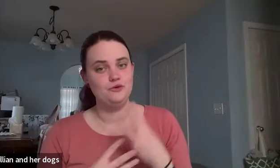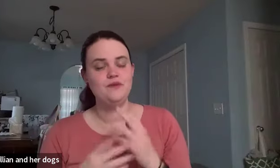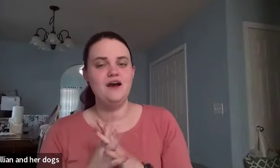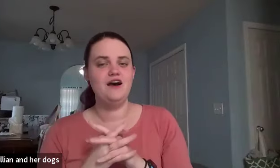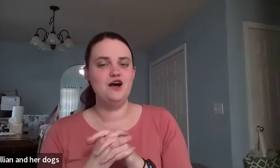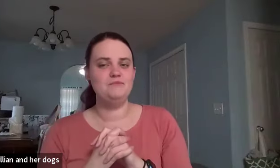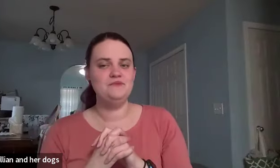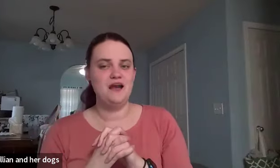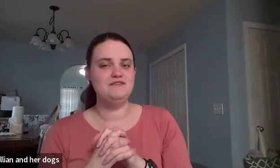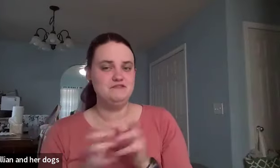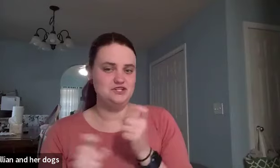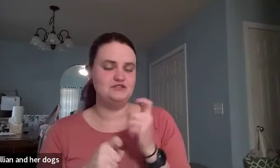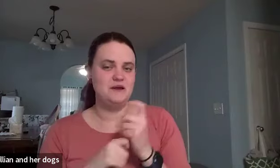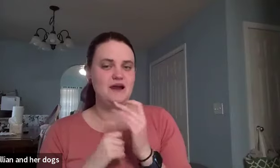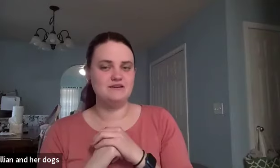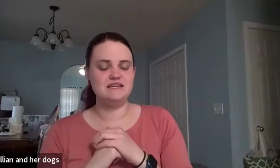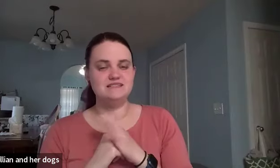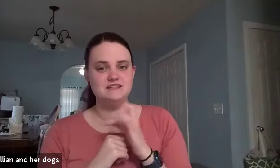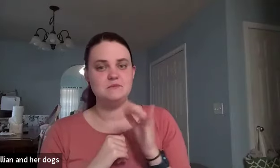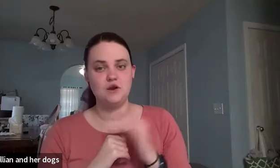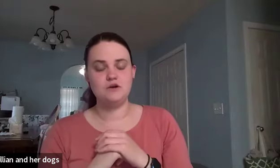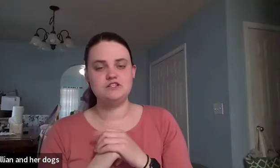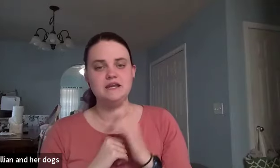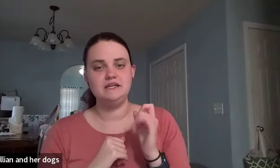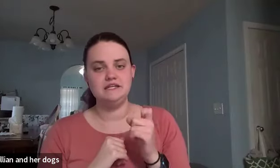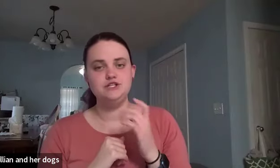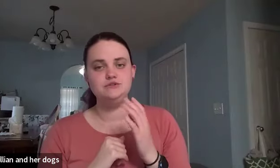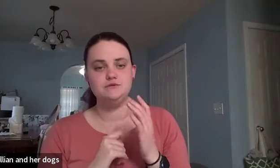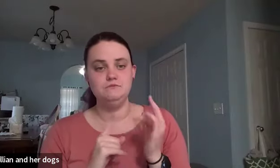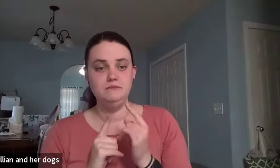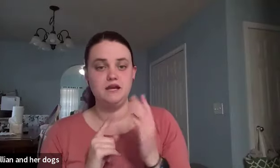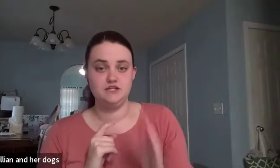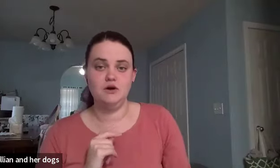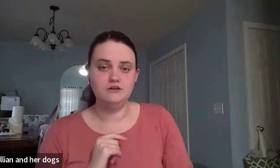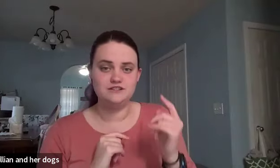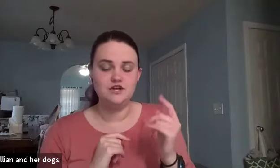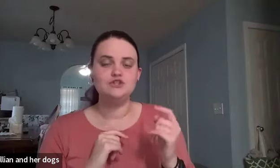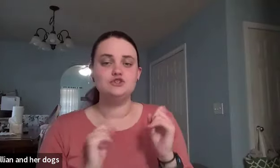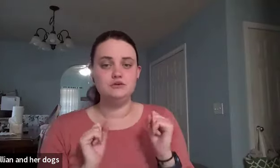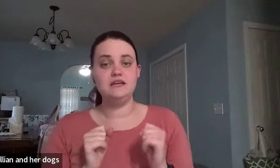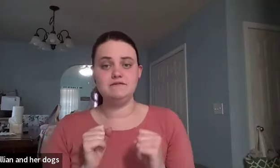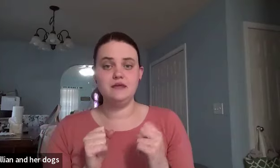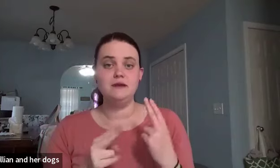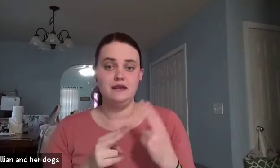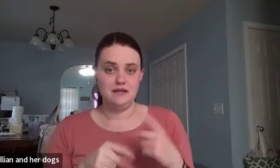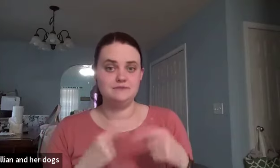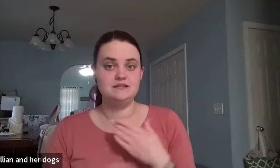world. I've even joked about how I was like to some of my coworkers, I'm like, "I need you to meet my dogs so you can give them name